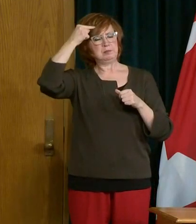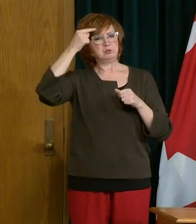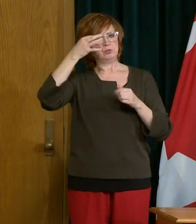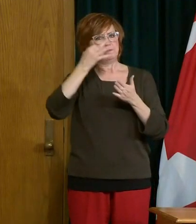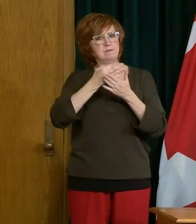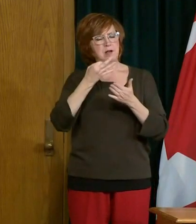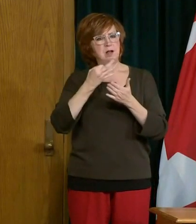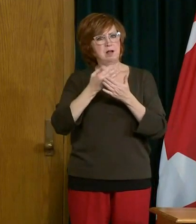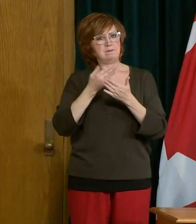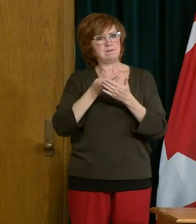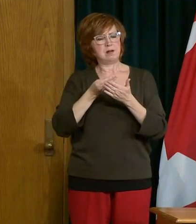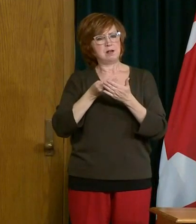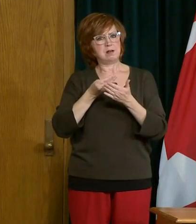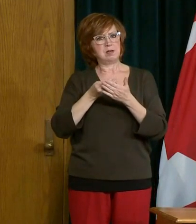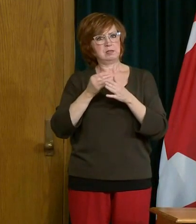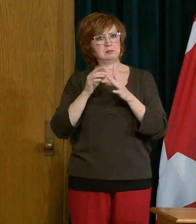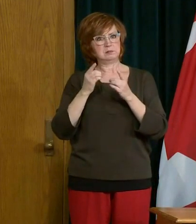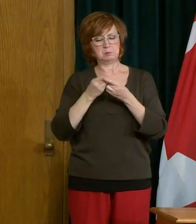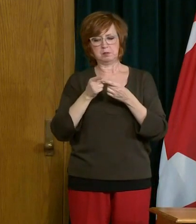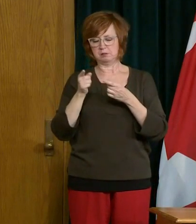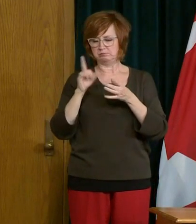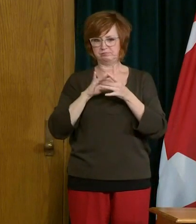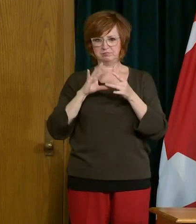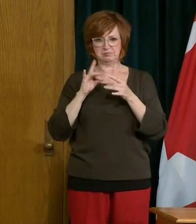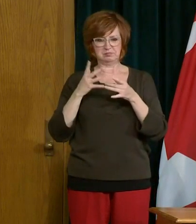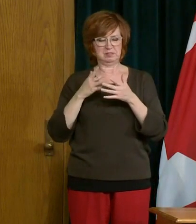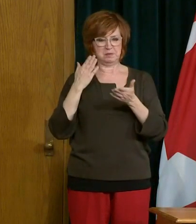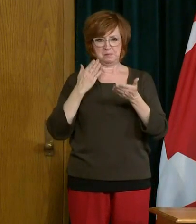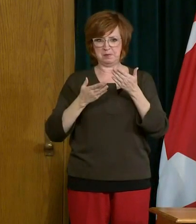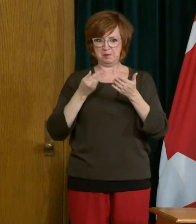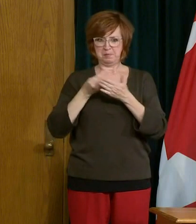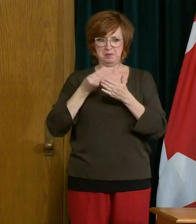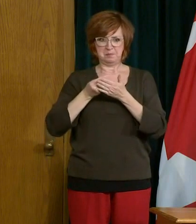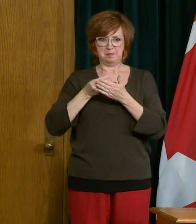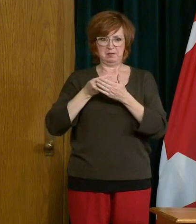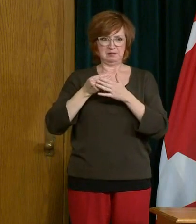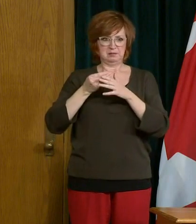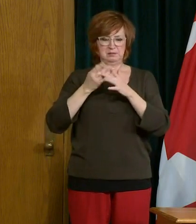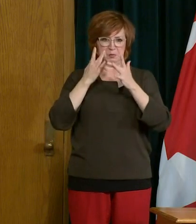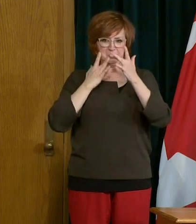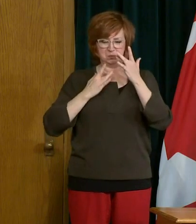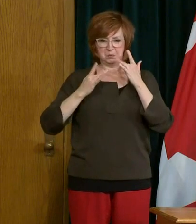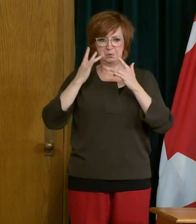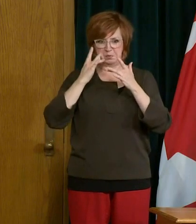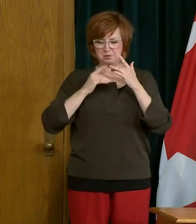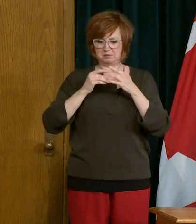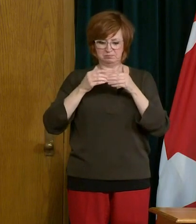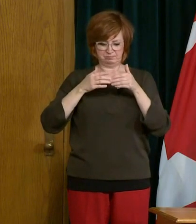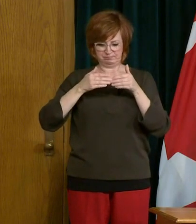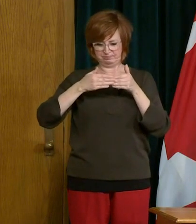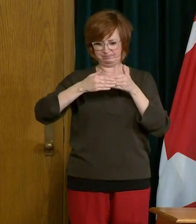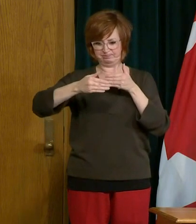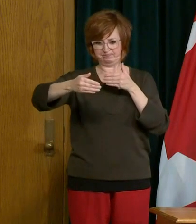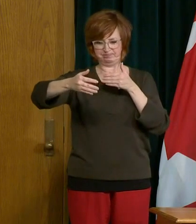revenue shortfalls that we may be experiencing as we progress through the next number